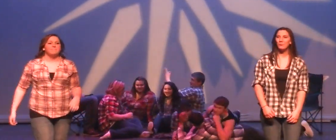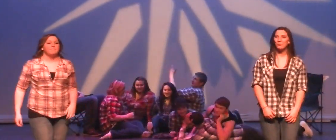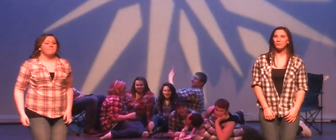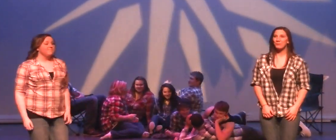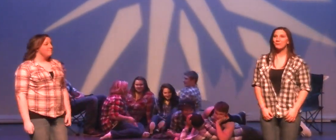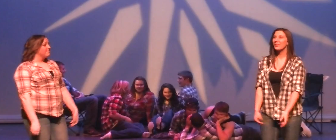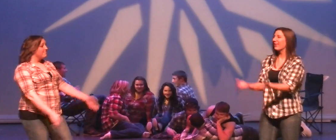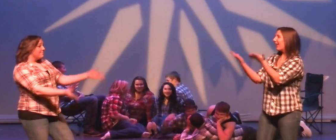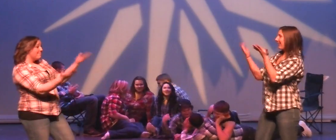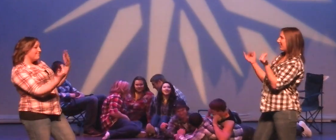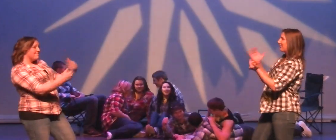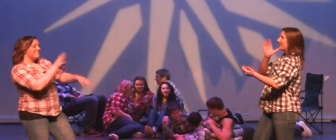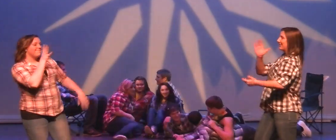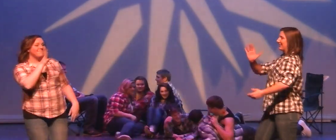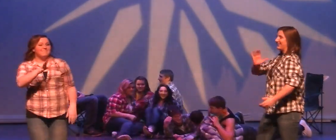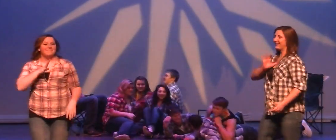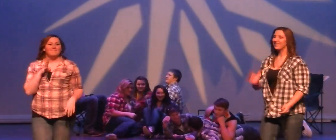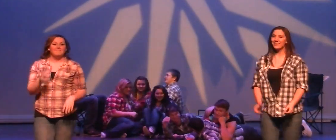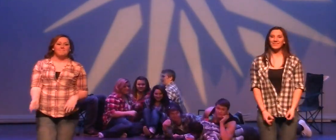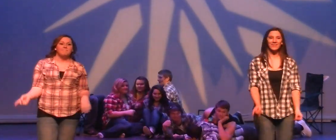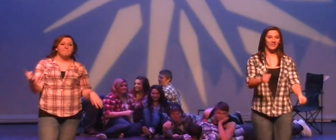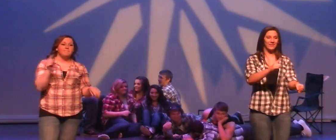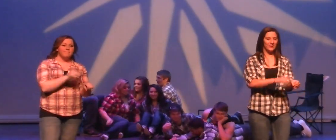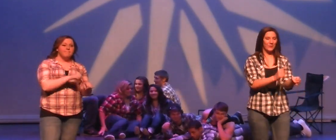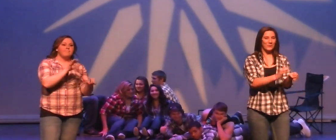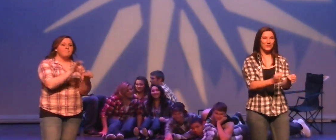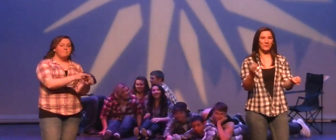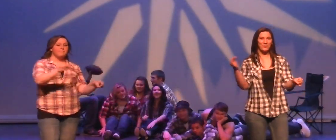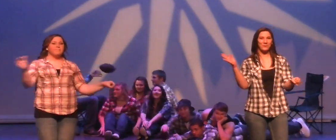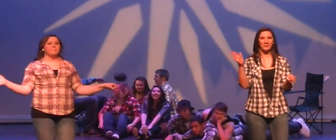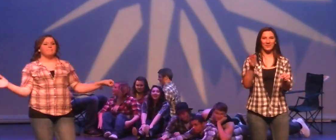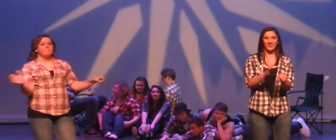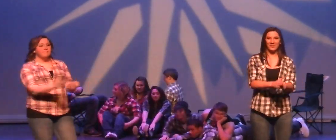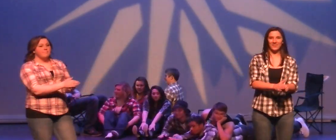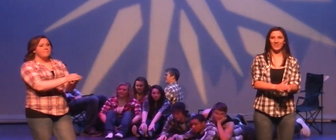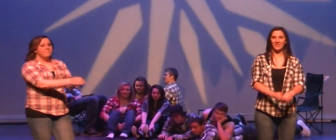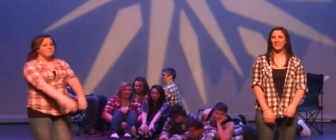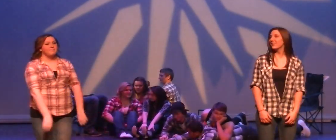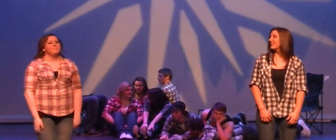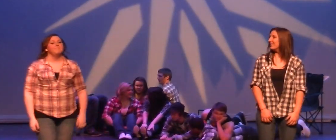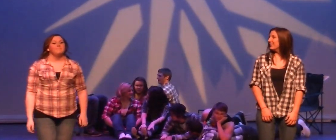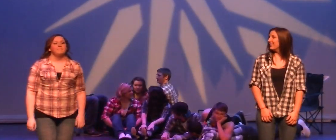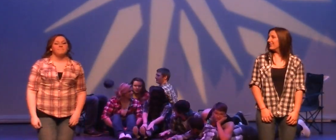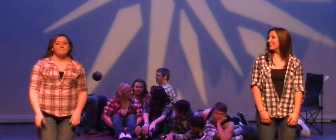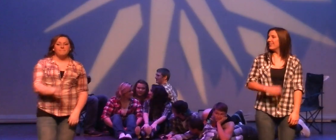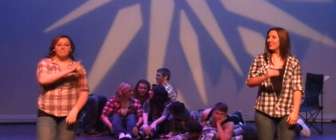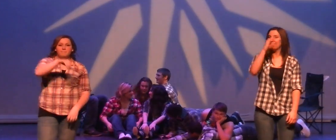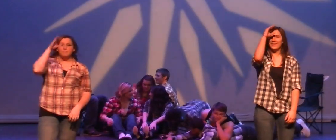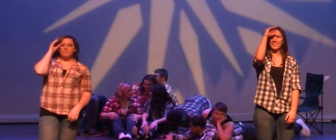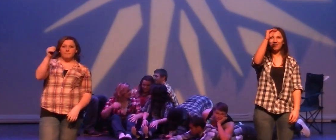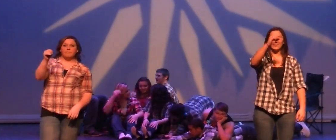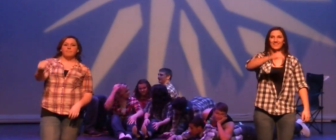Come on ladies, it's time to pop that top And fellas,